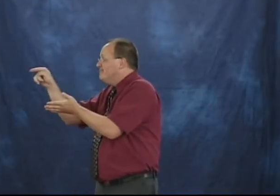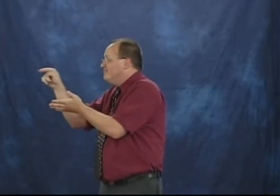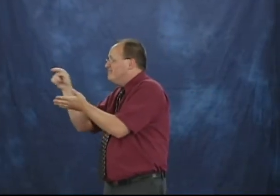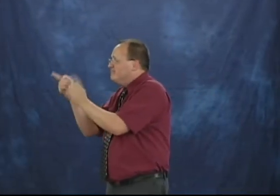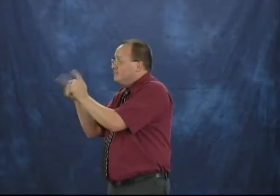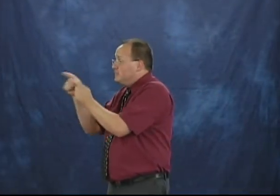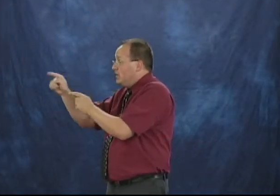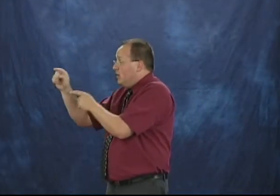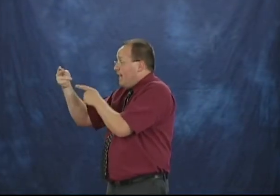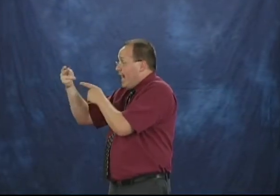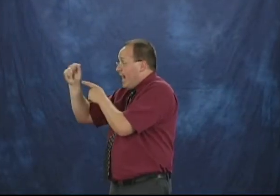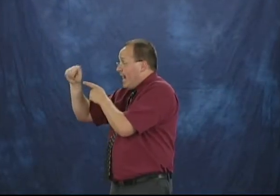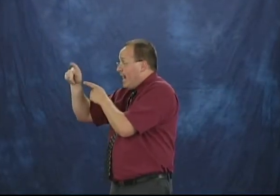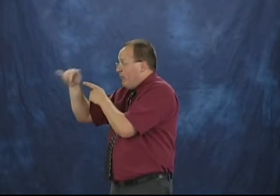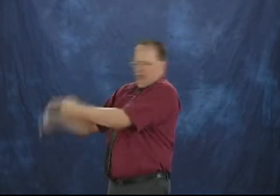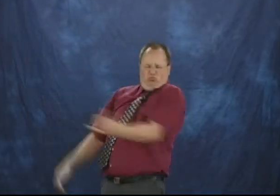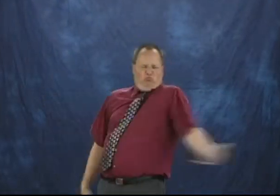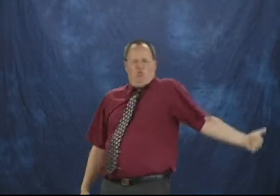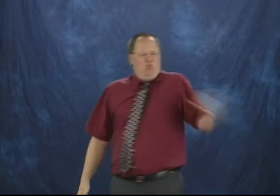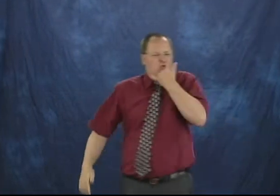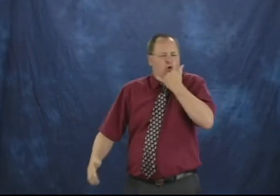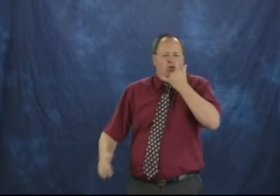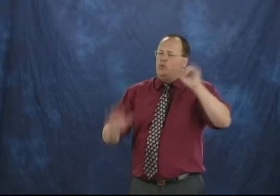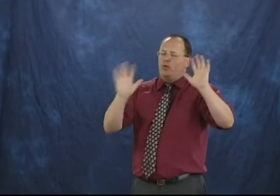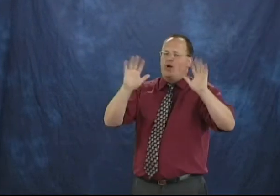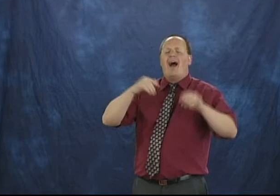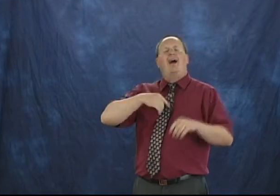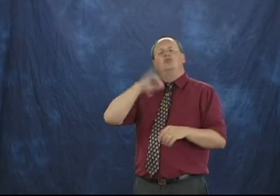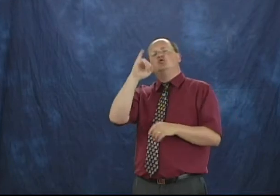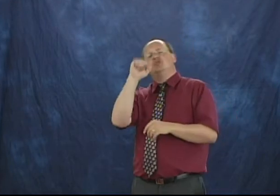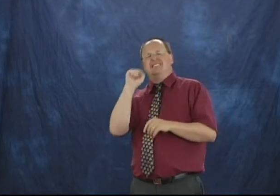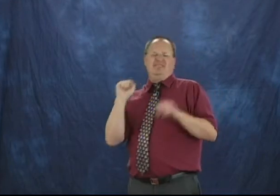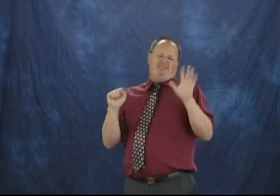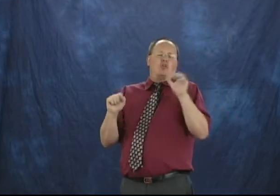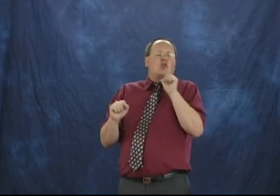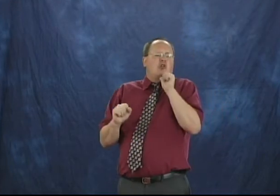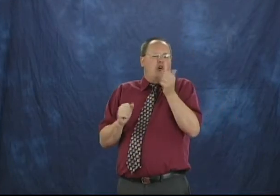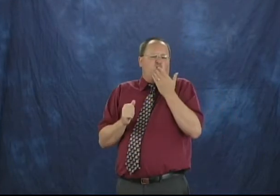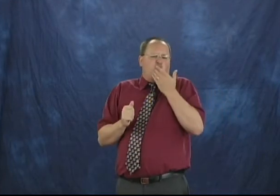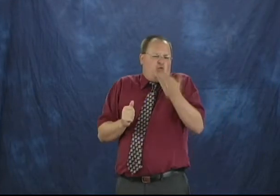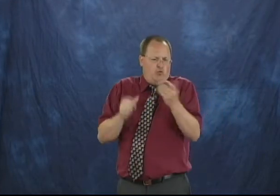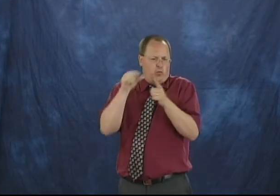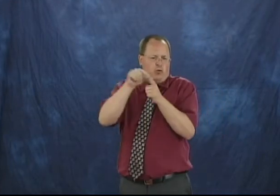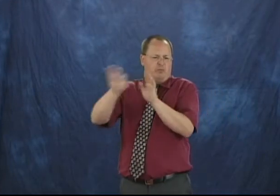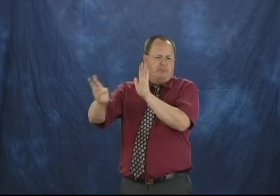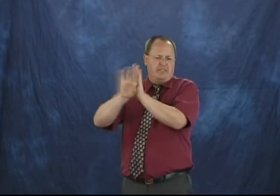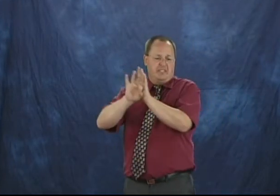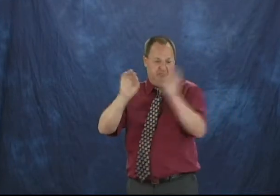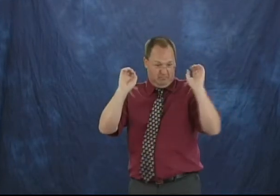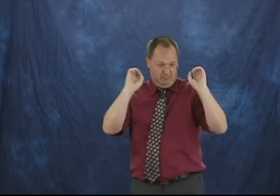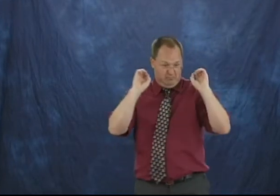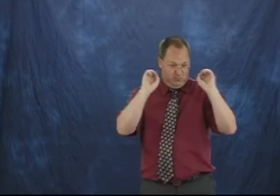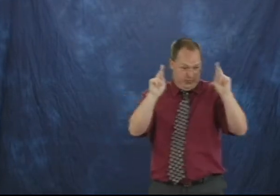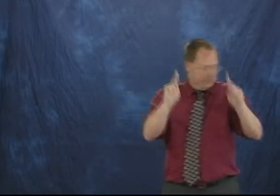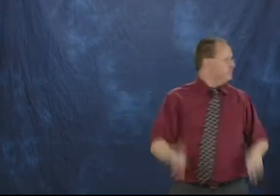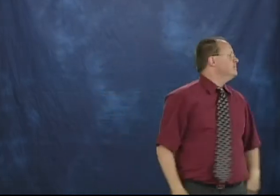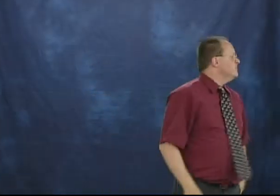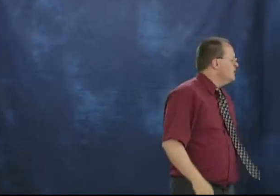So that is not the ideal word to choose to translate that